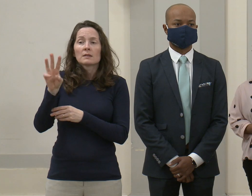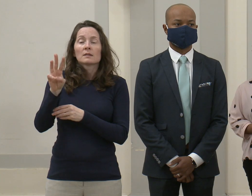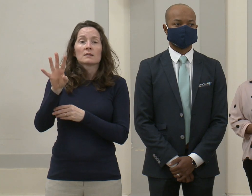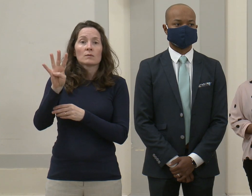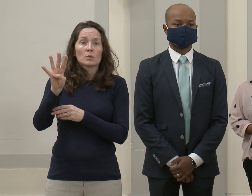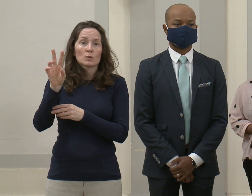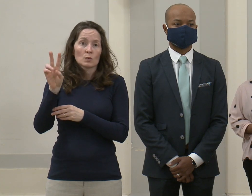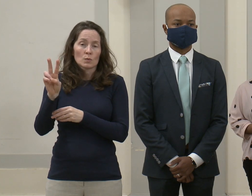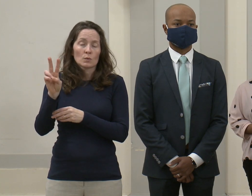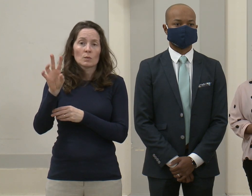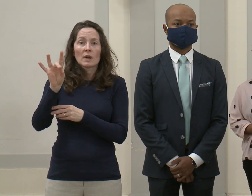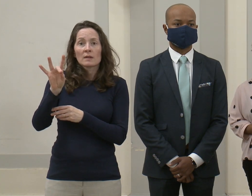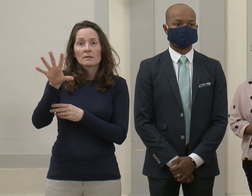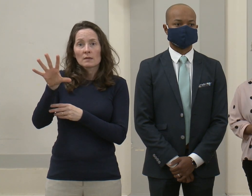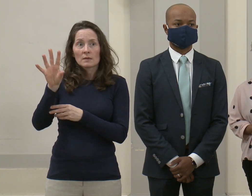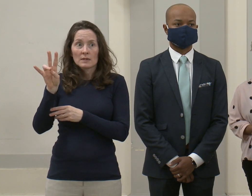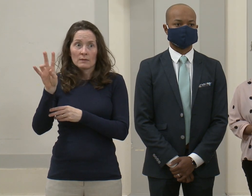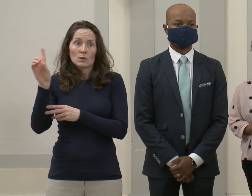1-855-642-8572. Again,